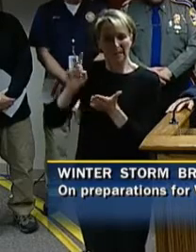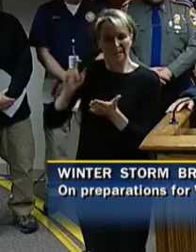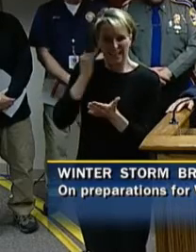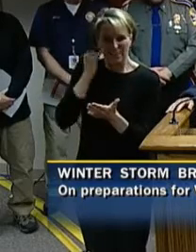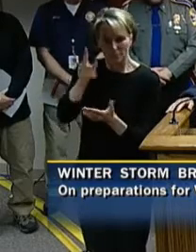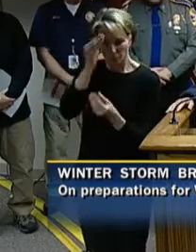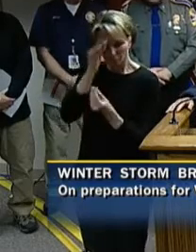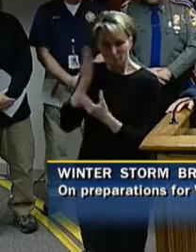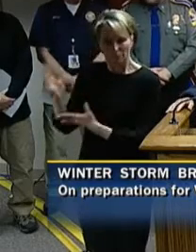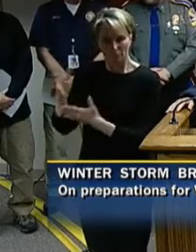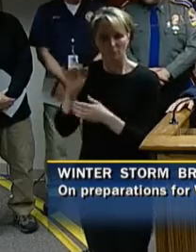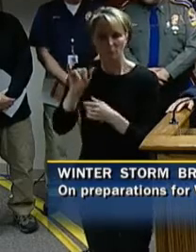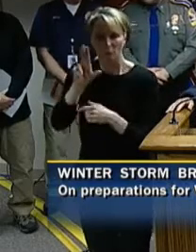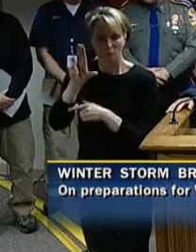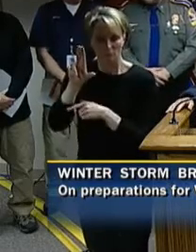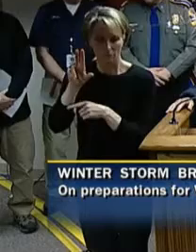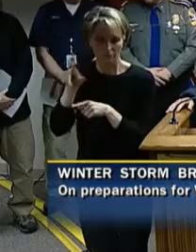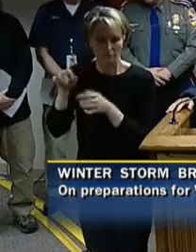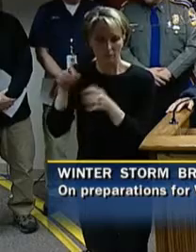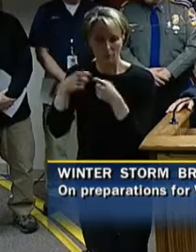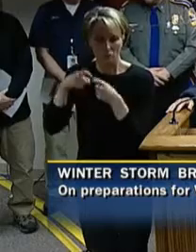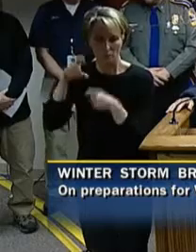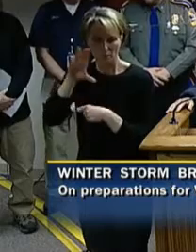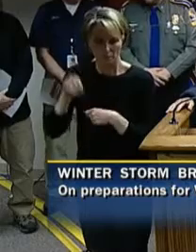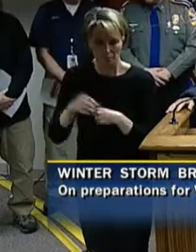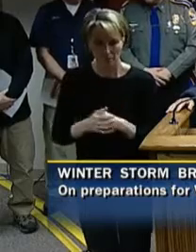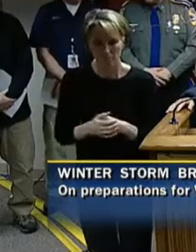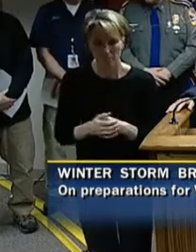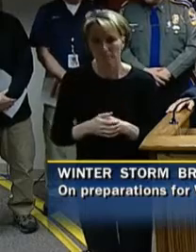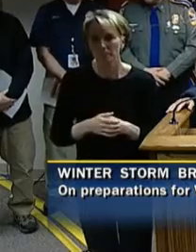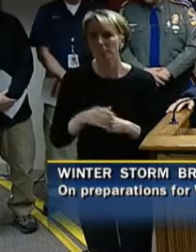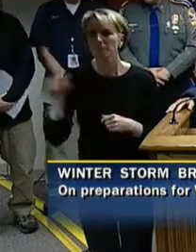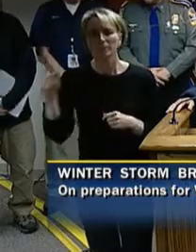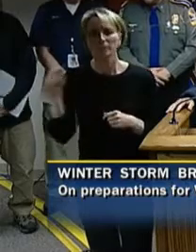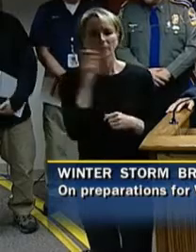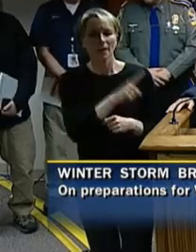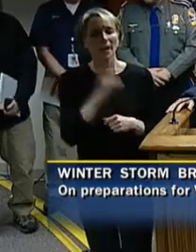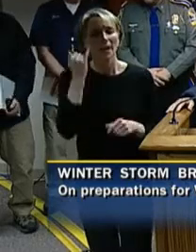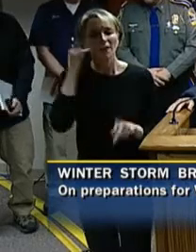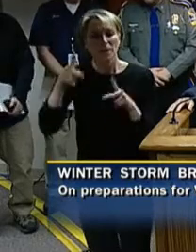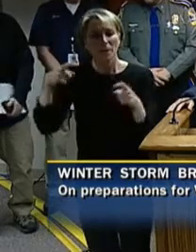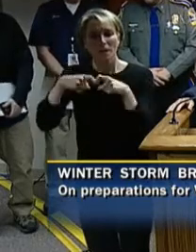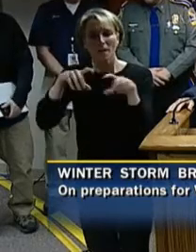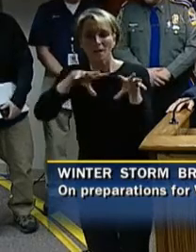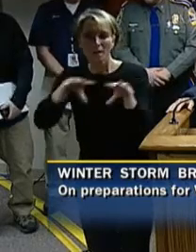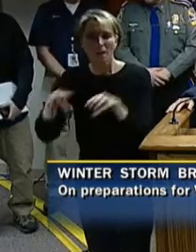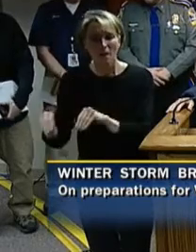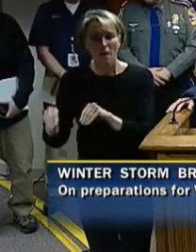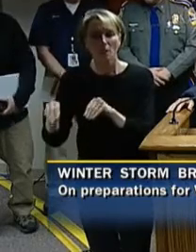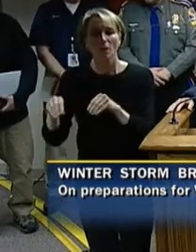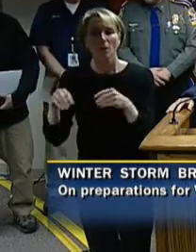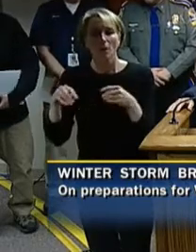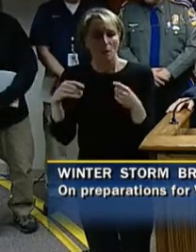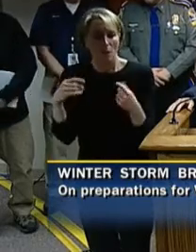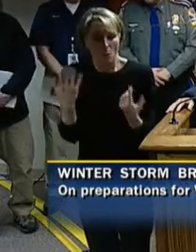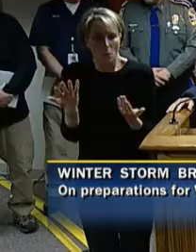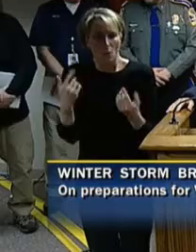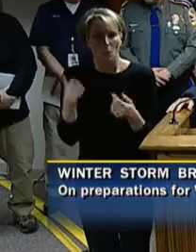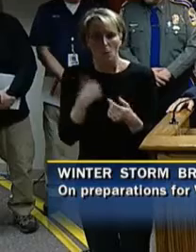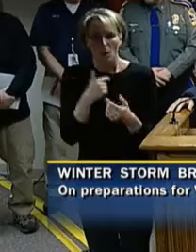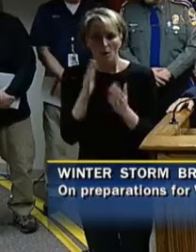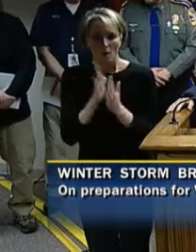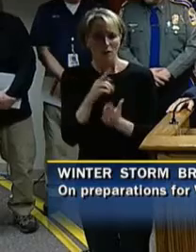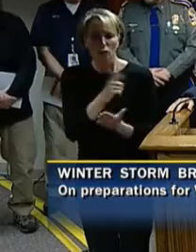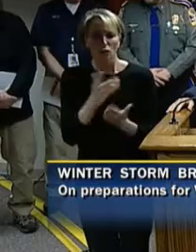need. Governor, for those who possibly do lose power, what's your message for them Monday morning when temperatures are at or